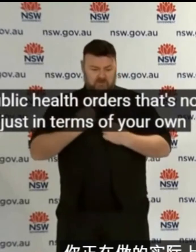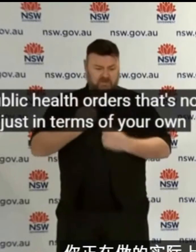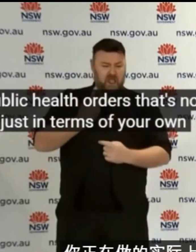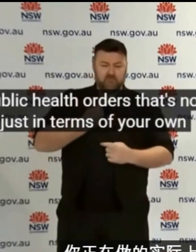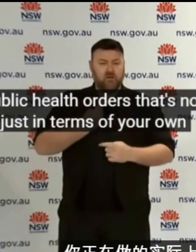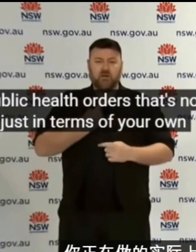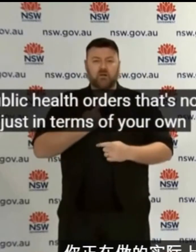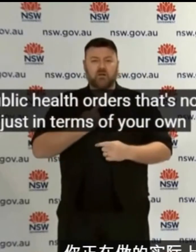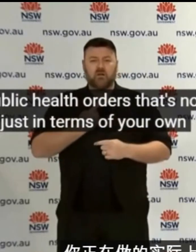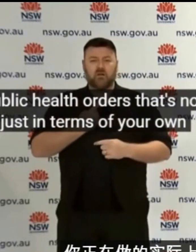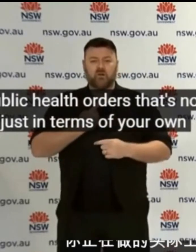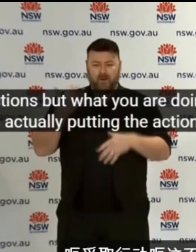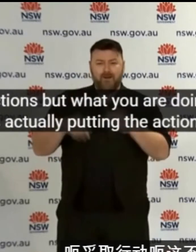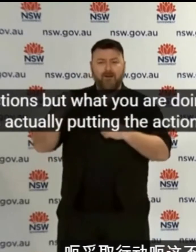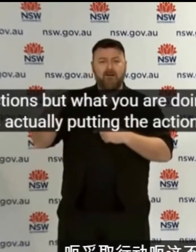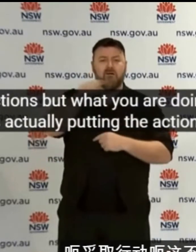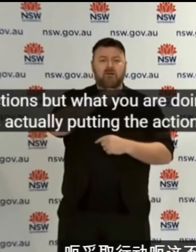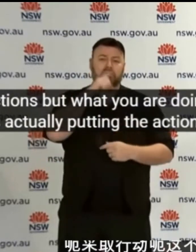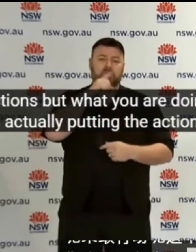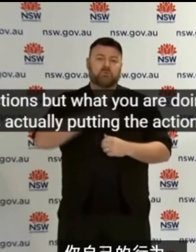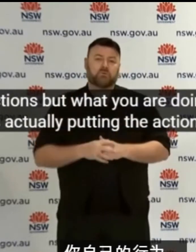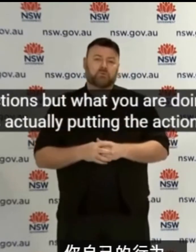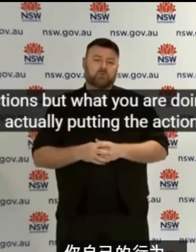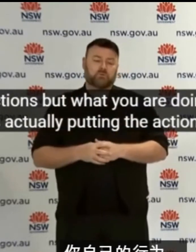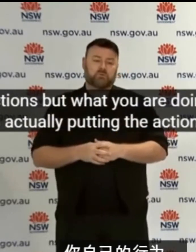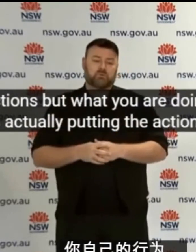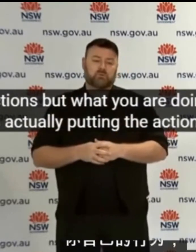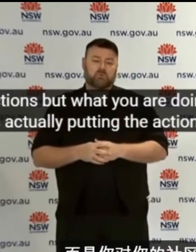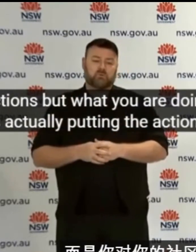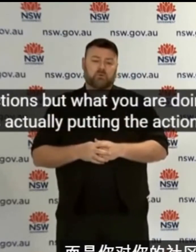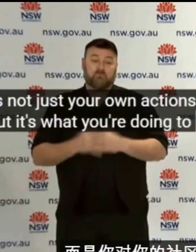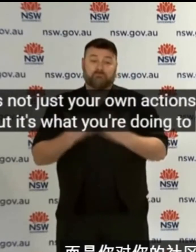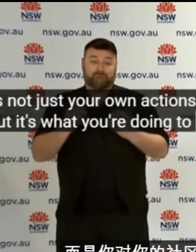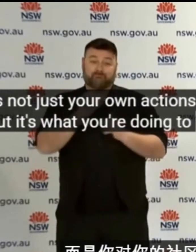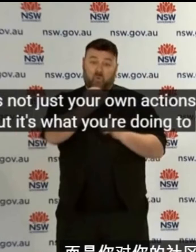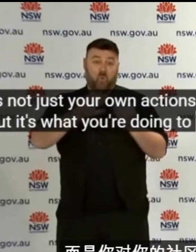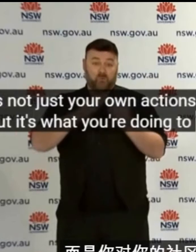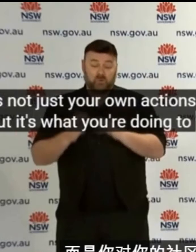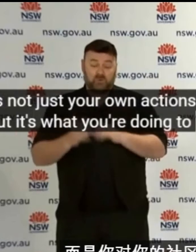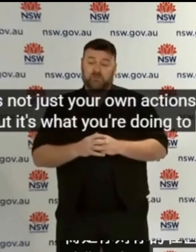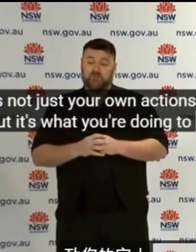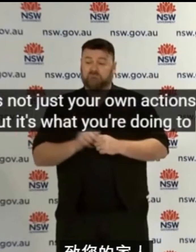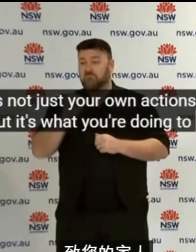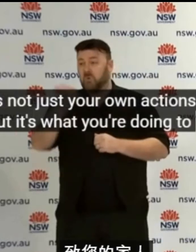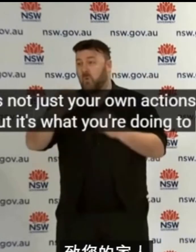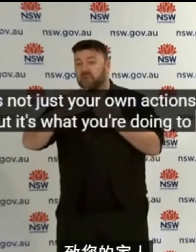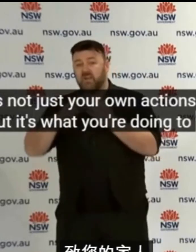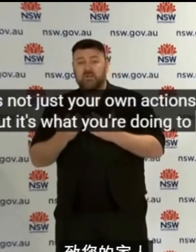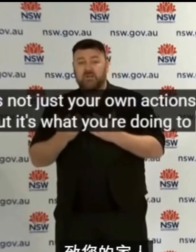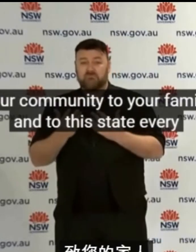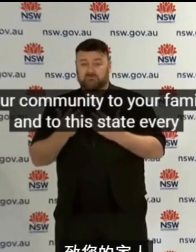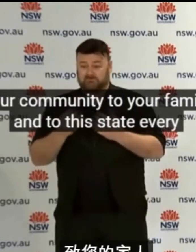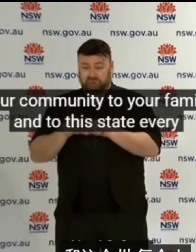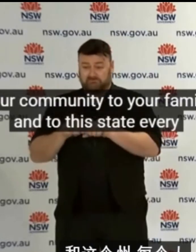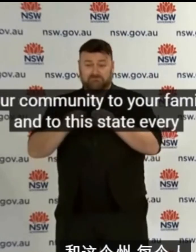the actions, it's not just your own actions, but it's what you're doing to your community, to your family, and to this state. Every